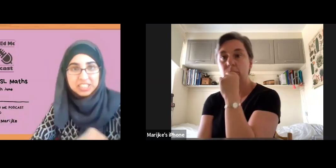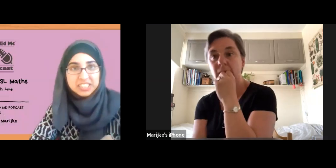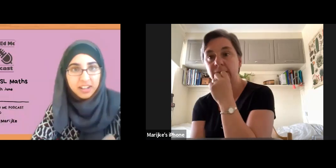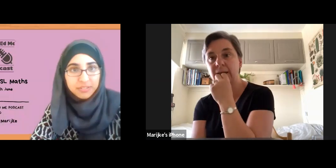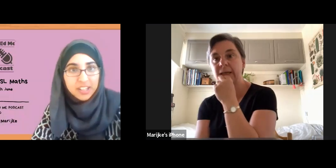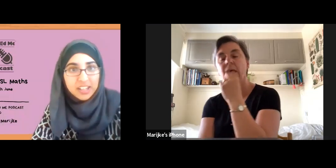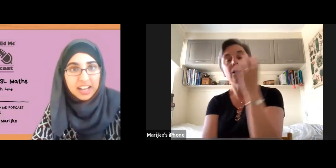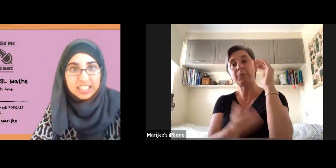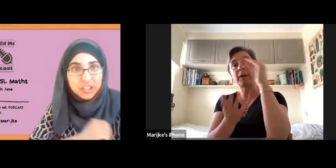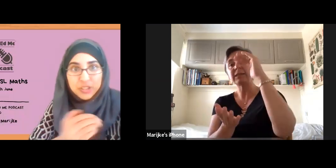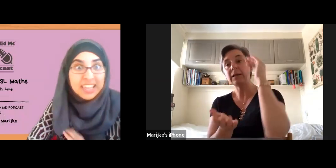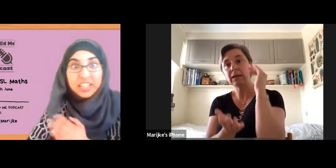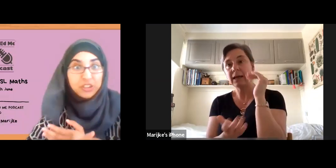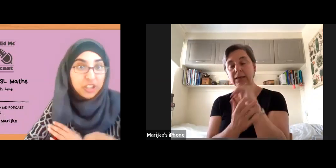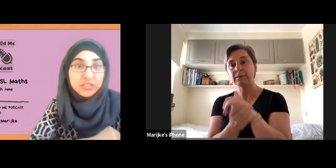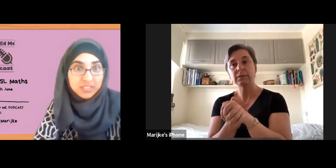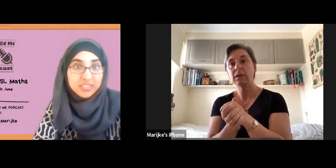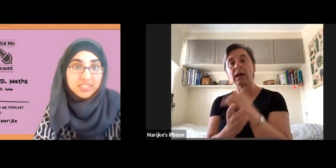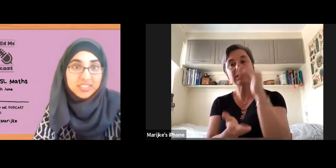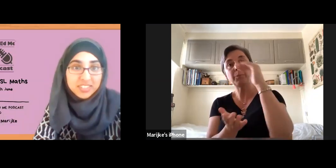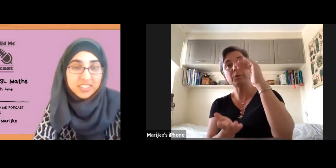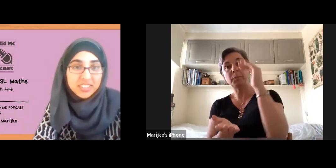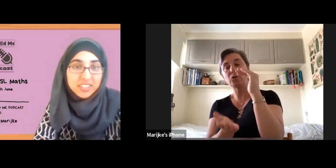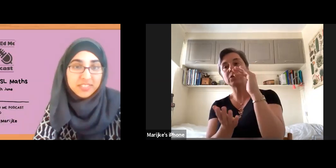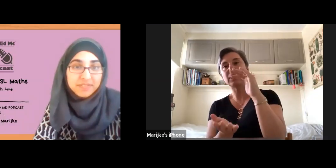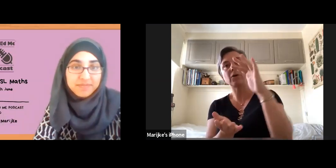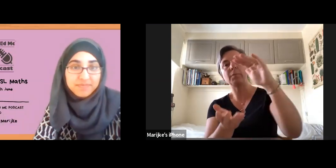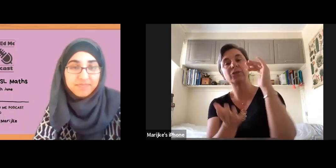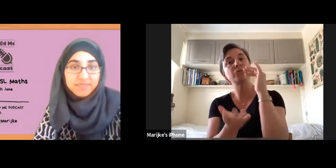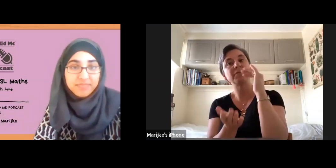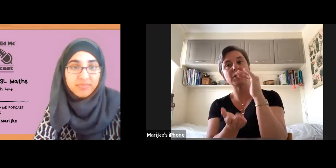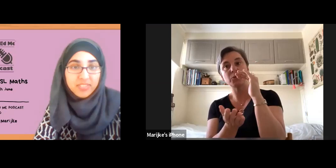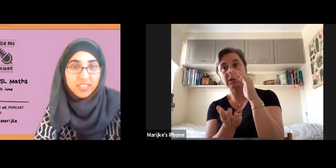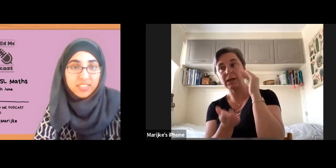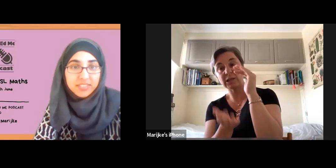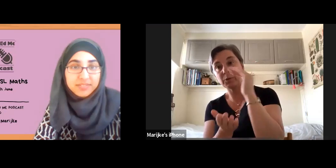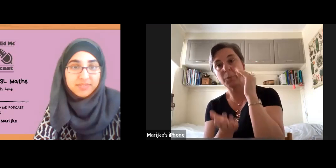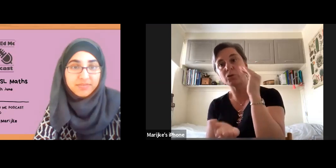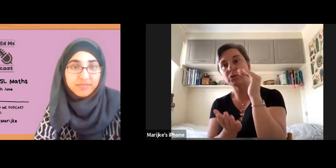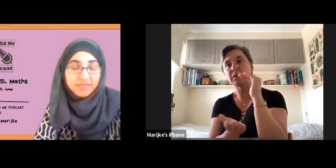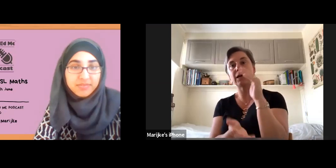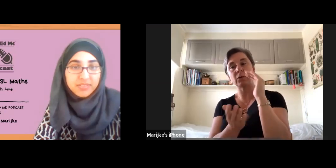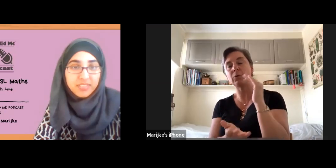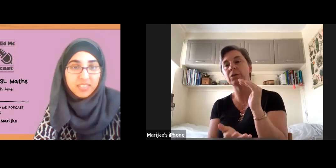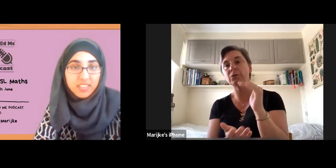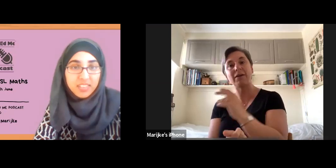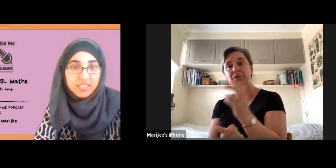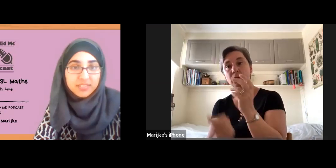itself. Exactly. Because you like it or you don't. Because I put a post on, I've got my tutoring Facebook site, and I actually put a post on there that what I want to do after